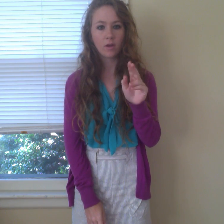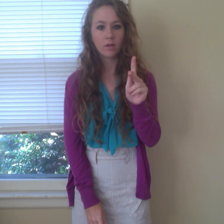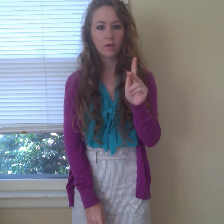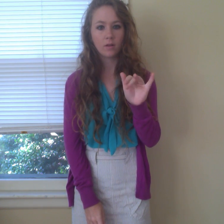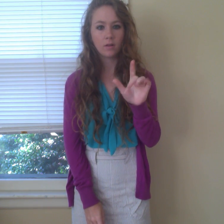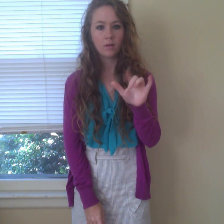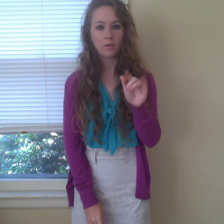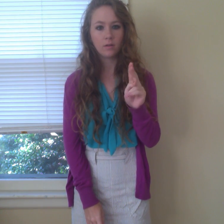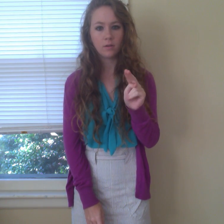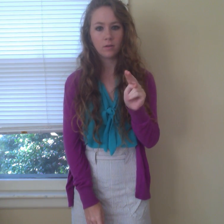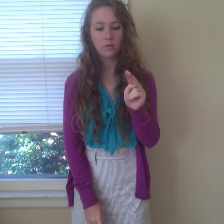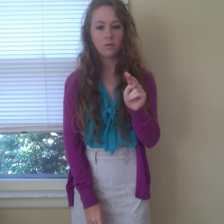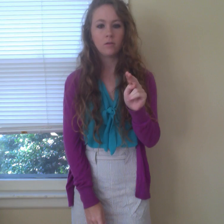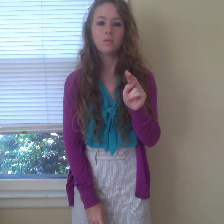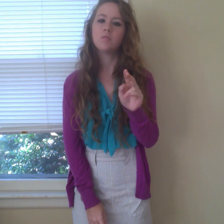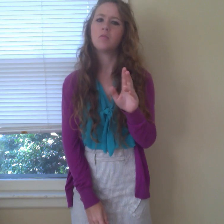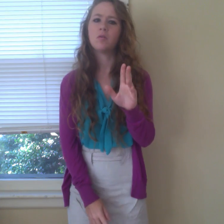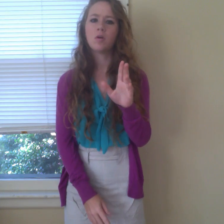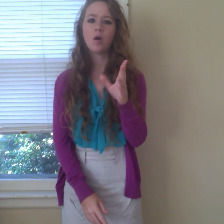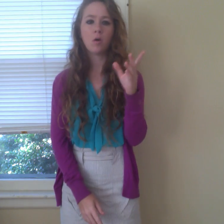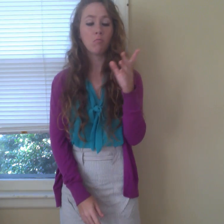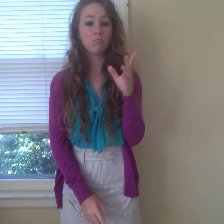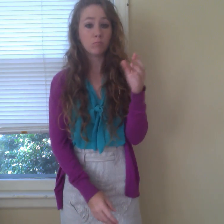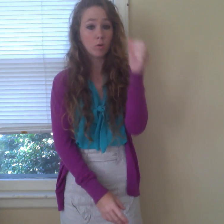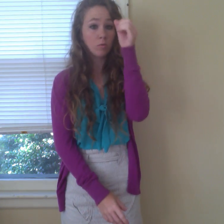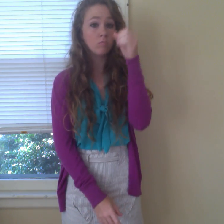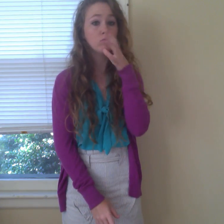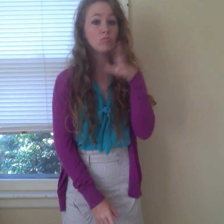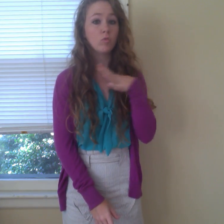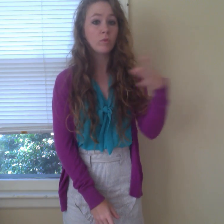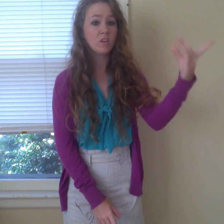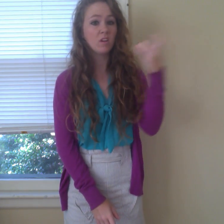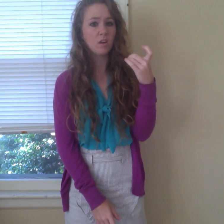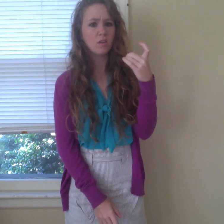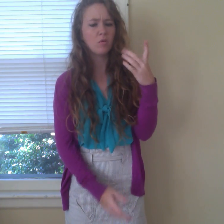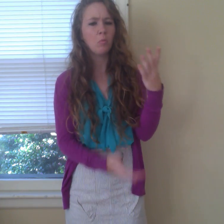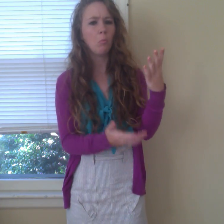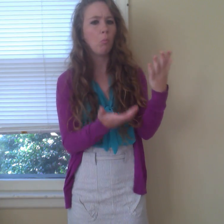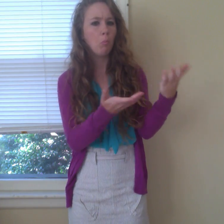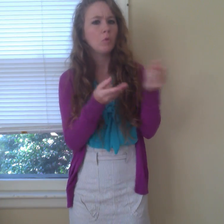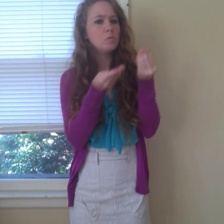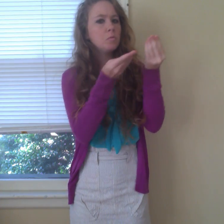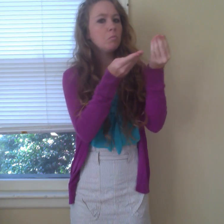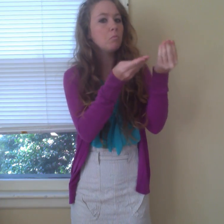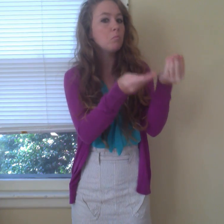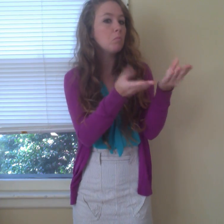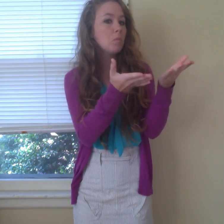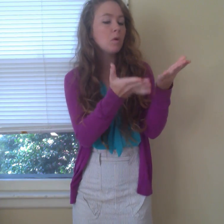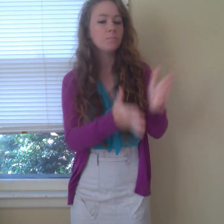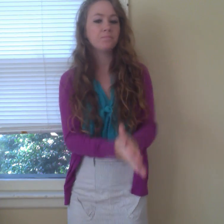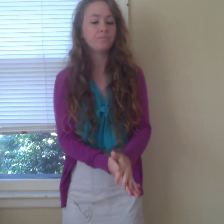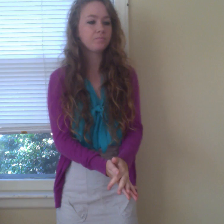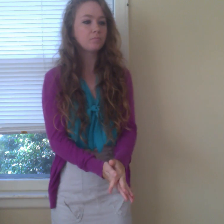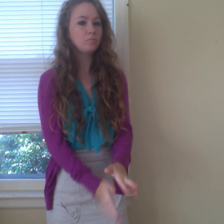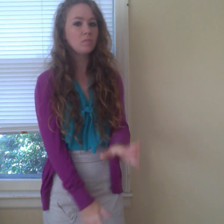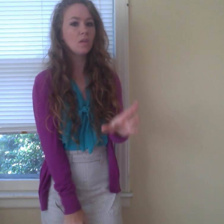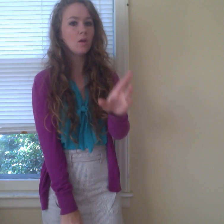was, "A republic, ma'am, if you can keep it." Yet most Americans today have been persuaded that our nation's governmental system